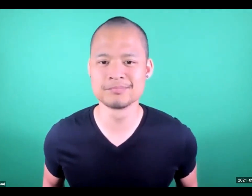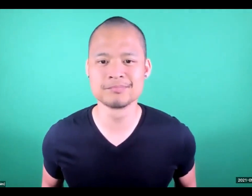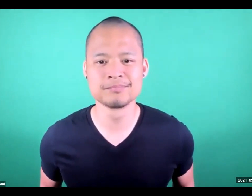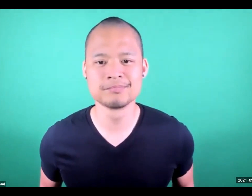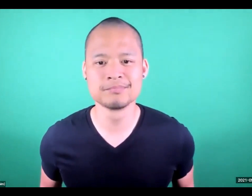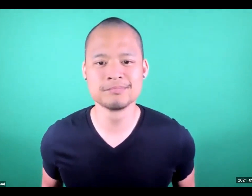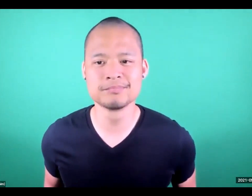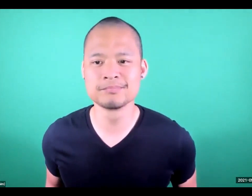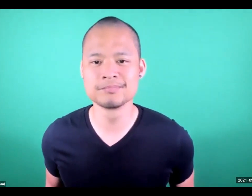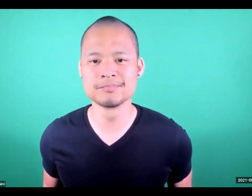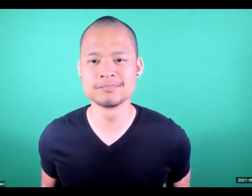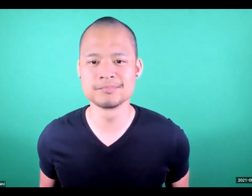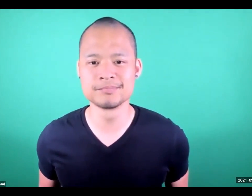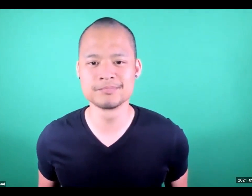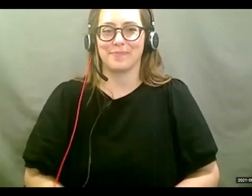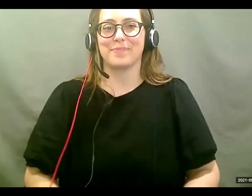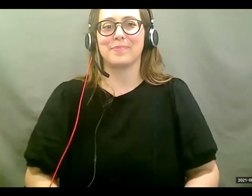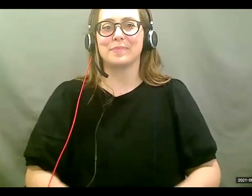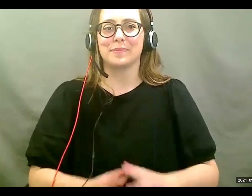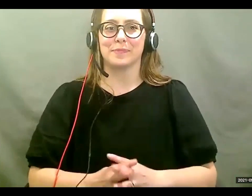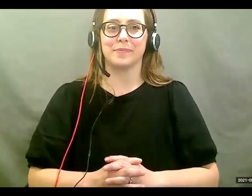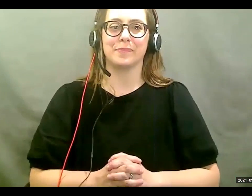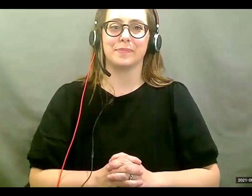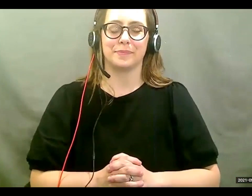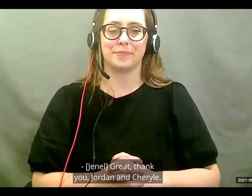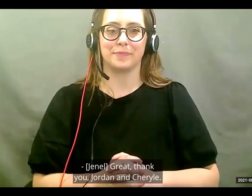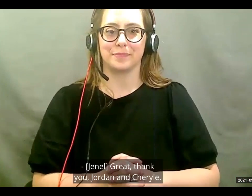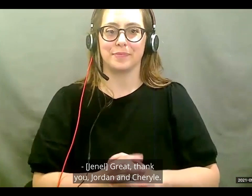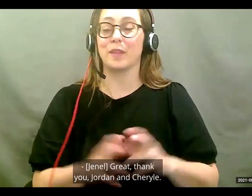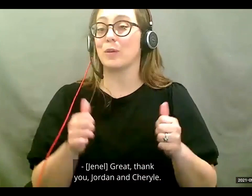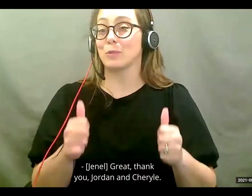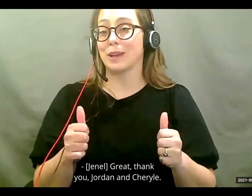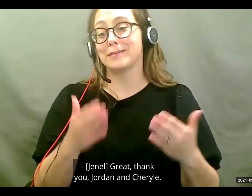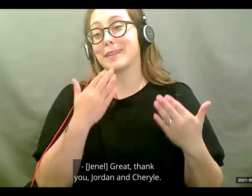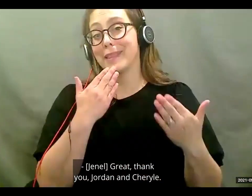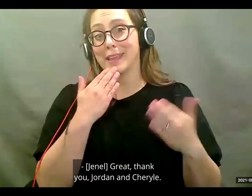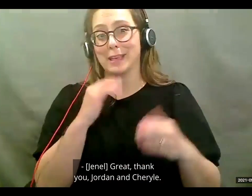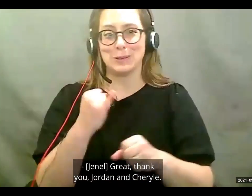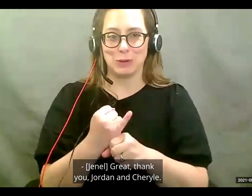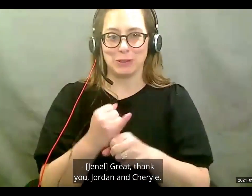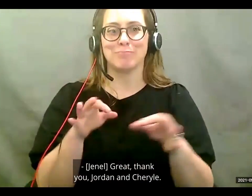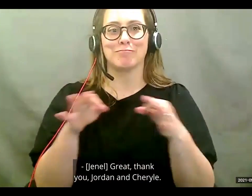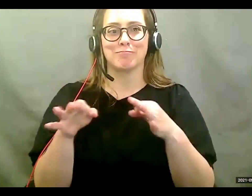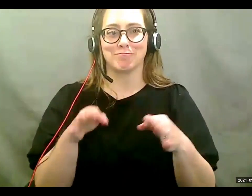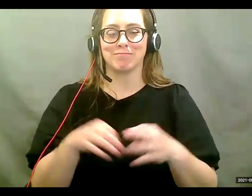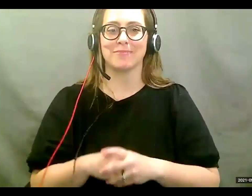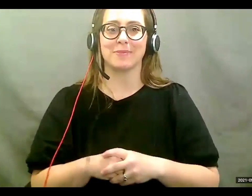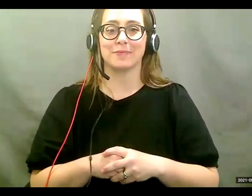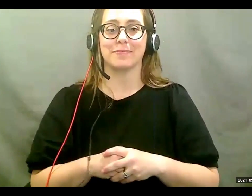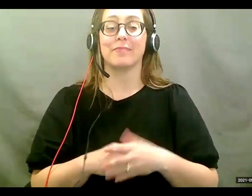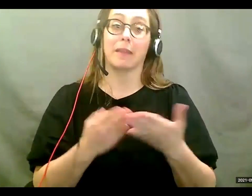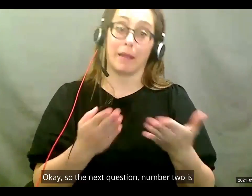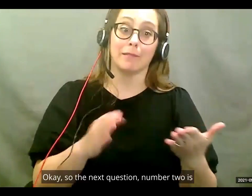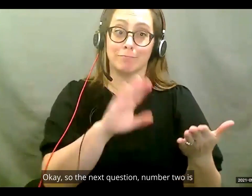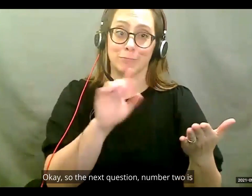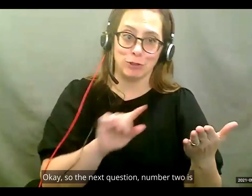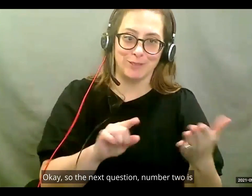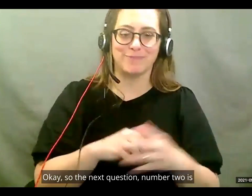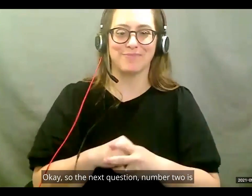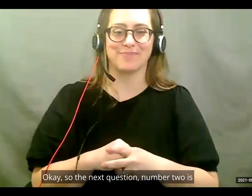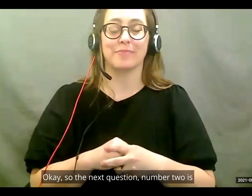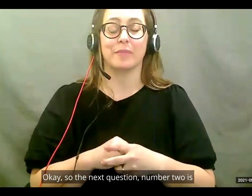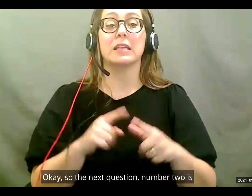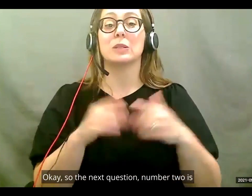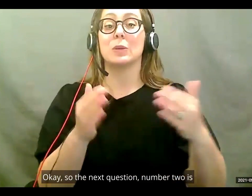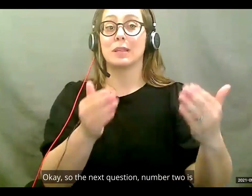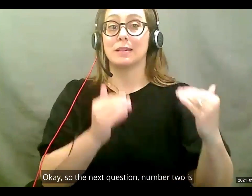Great, thank you, Jordan. and chill. Okay, so the